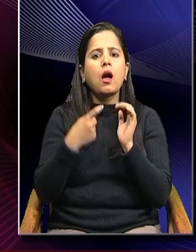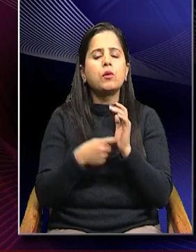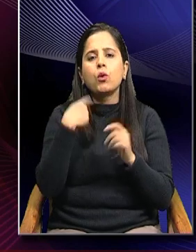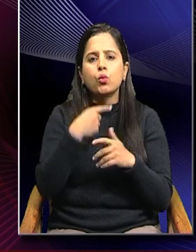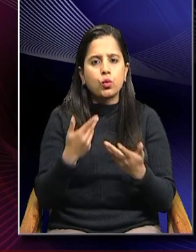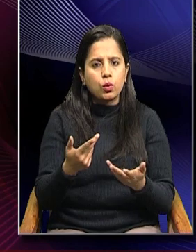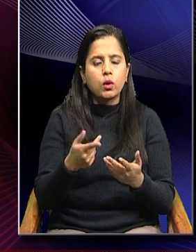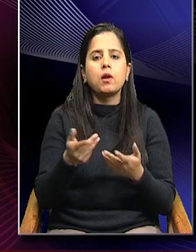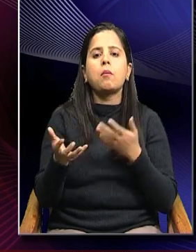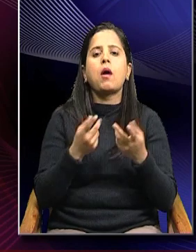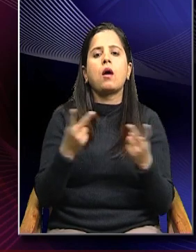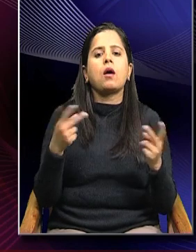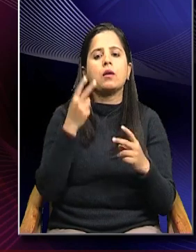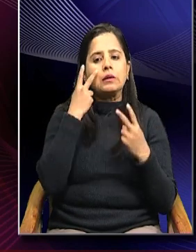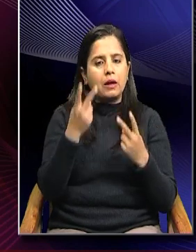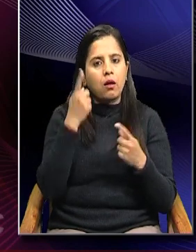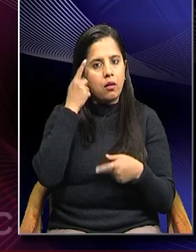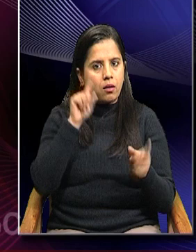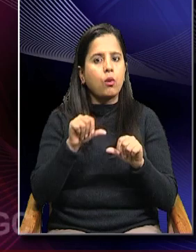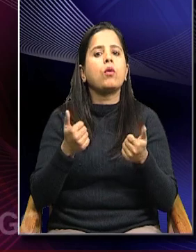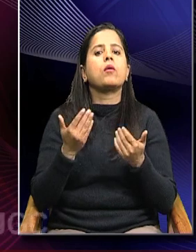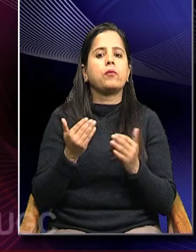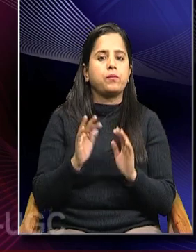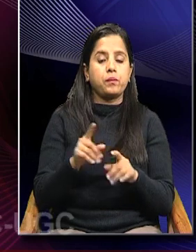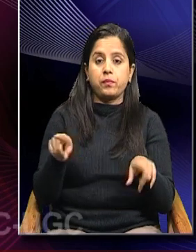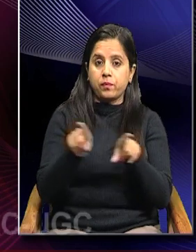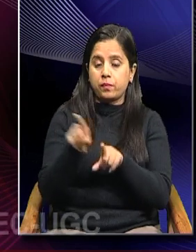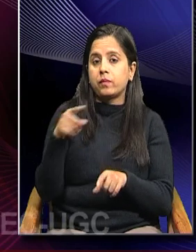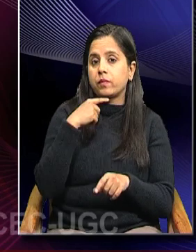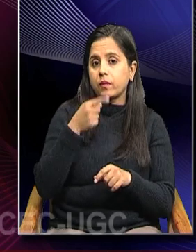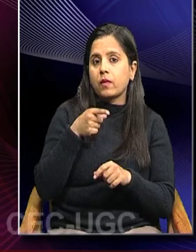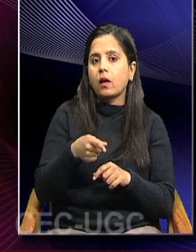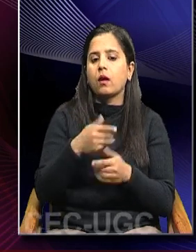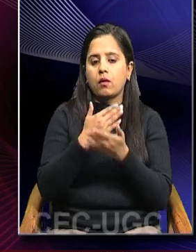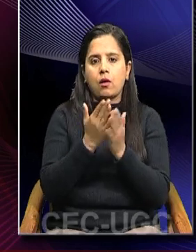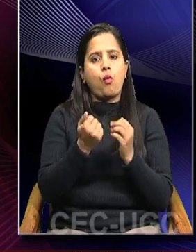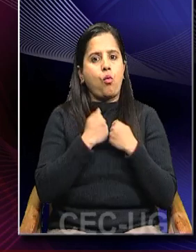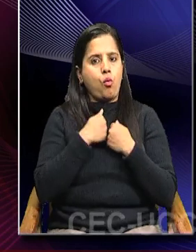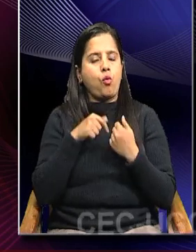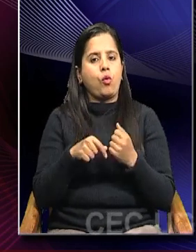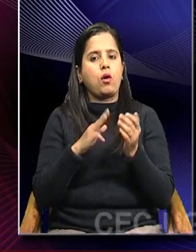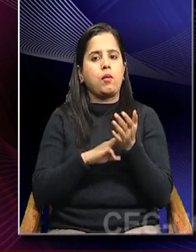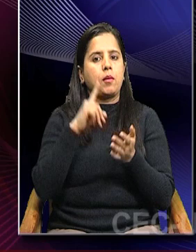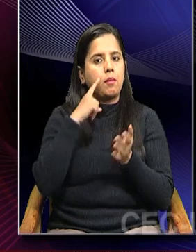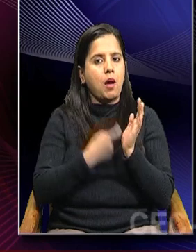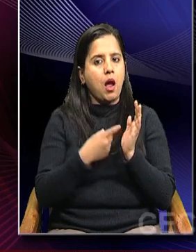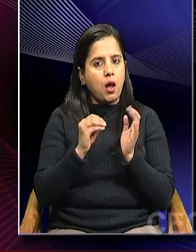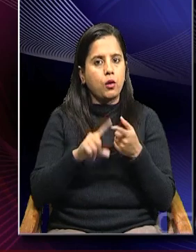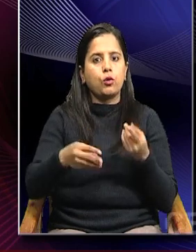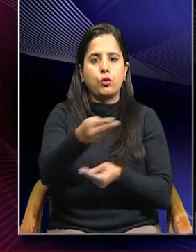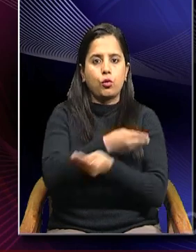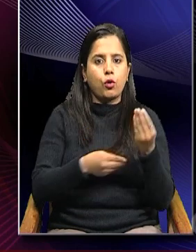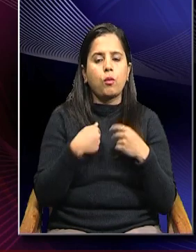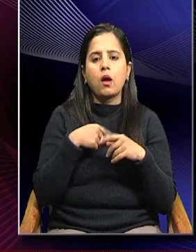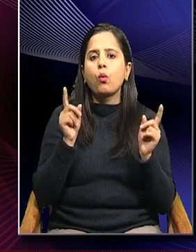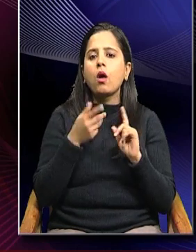also determine our strategy. And this is also a part of our microeconomic environment. I have to understand where